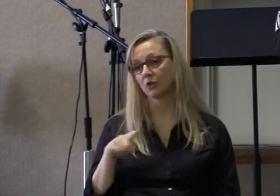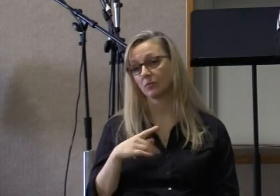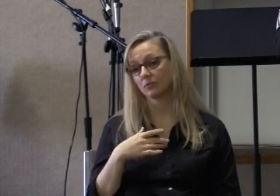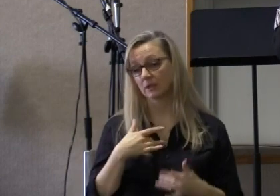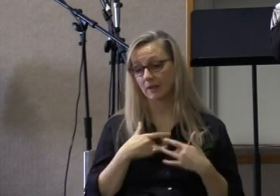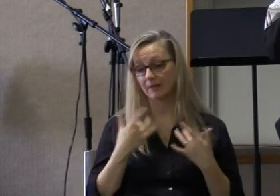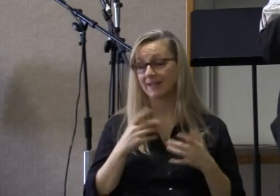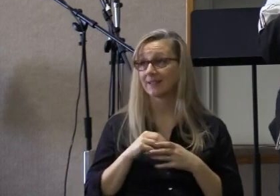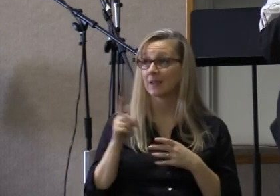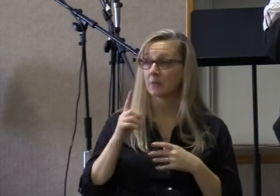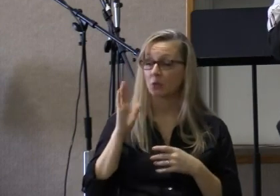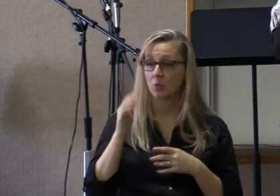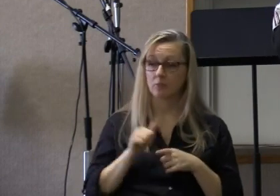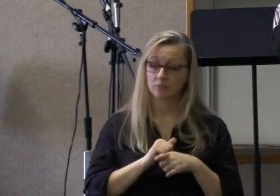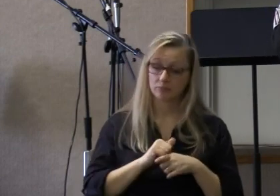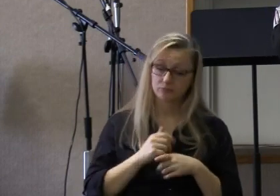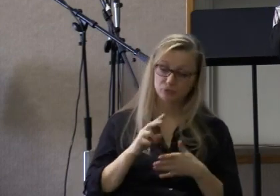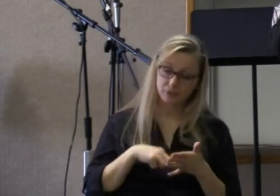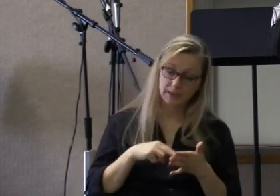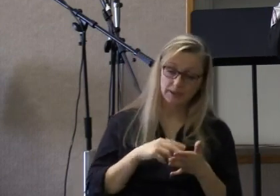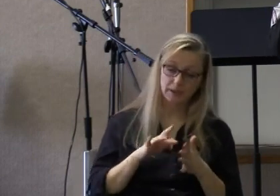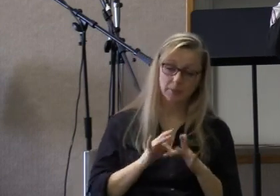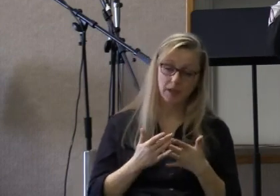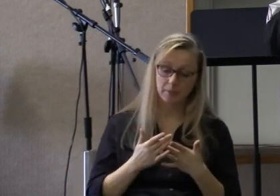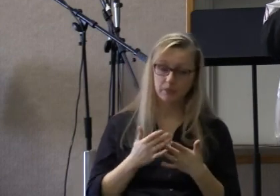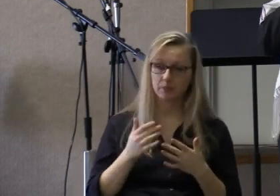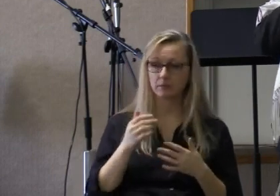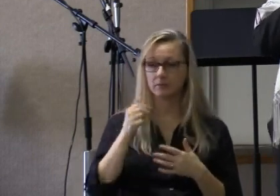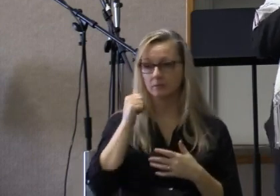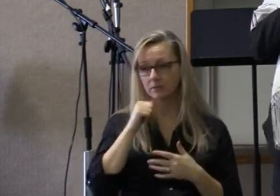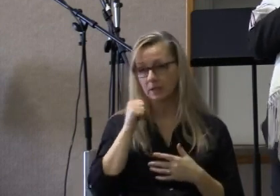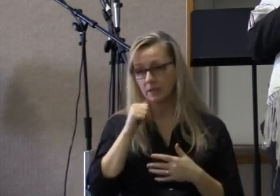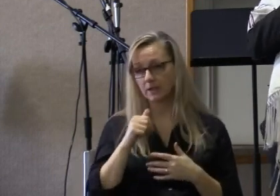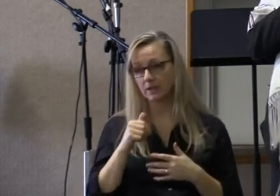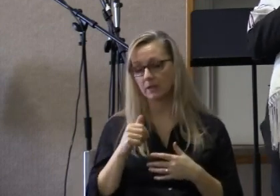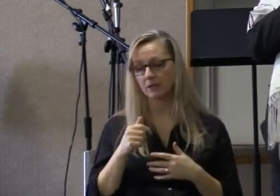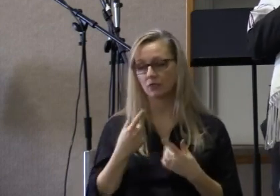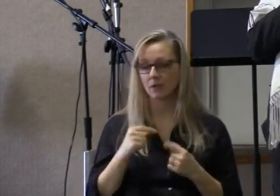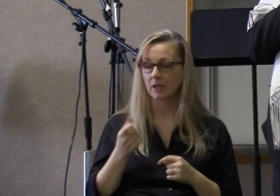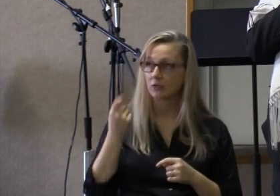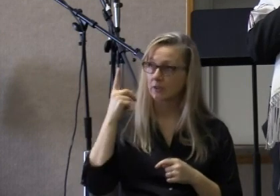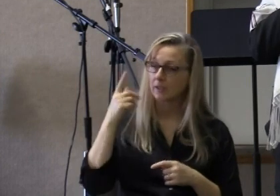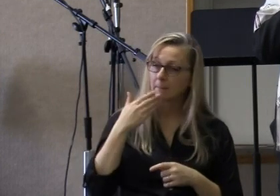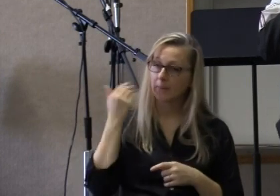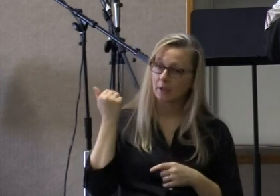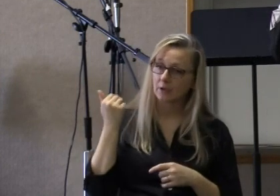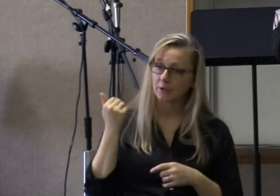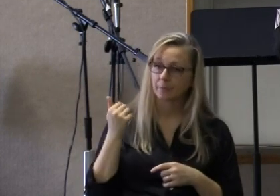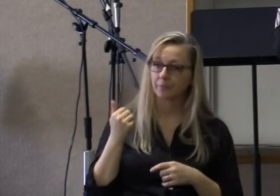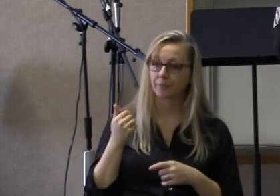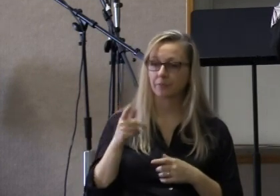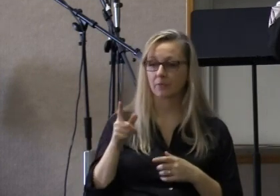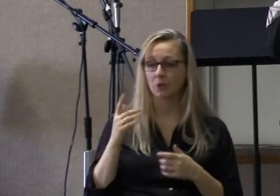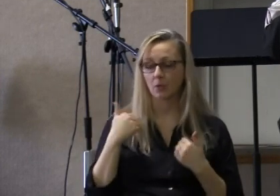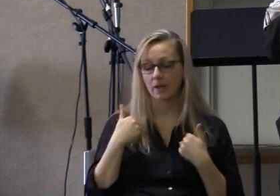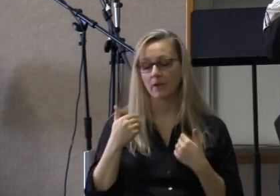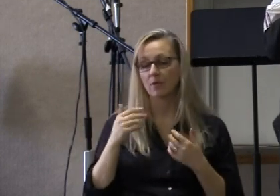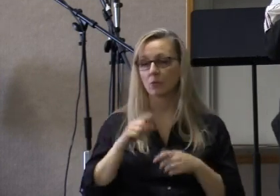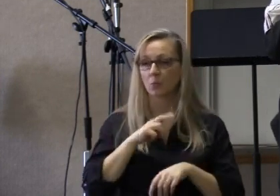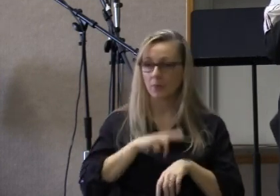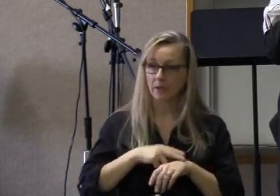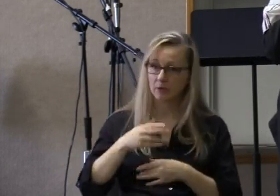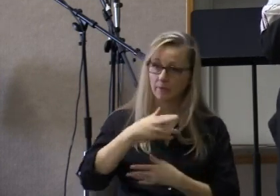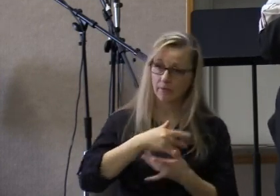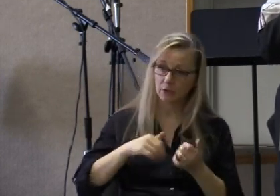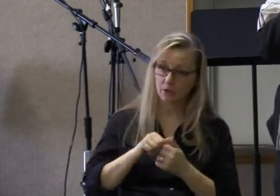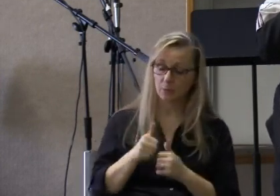the Bible daily, getting to know and understand him better. If he's really your treasure, you'll choose to have regular fellowship with other